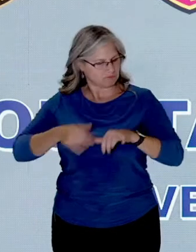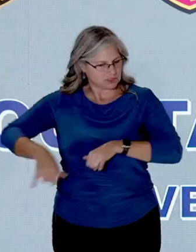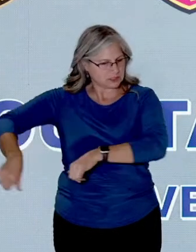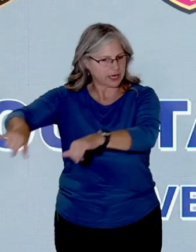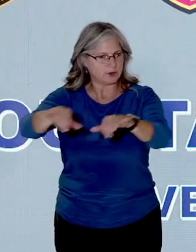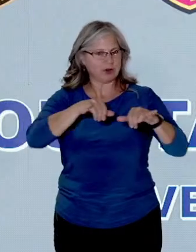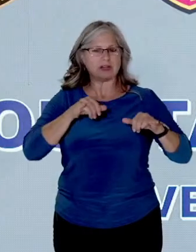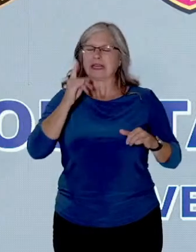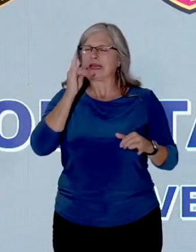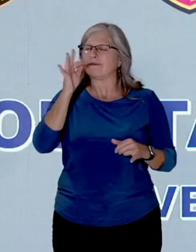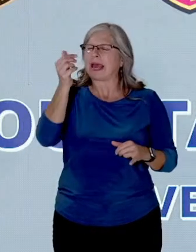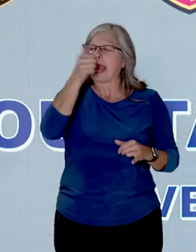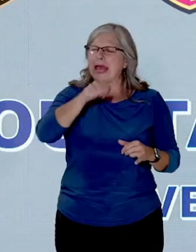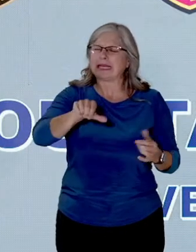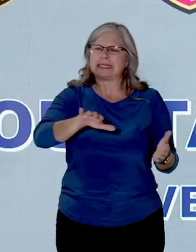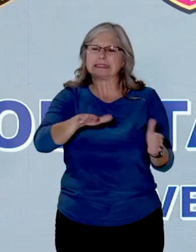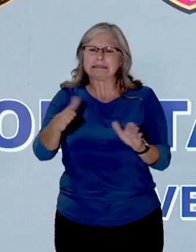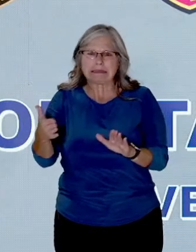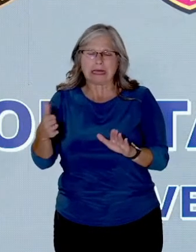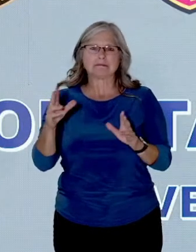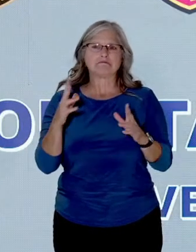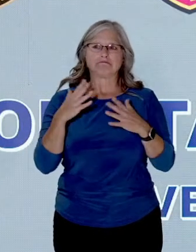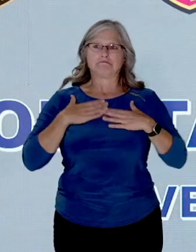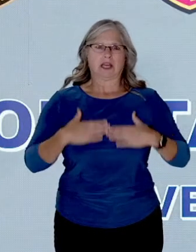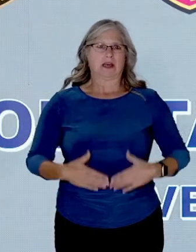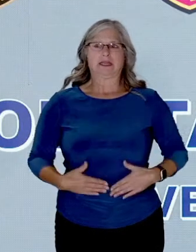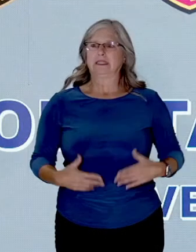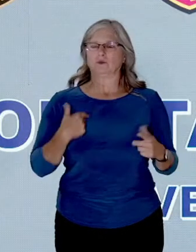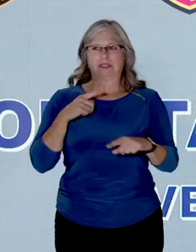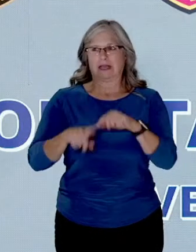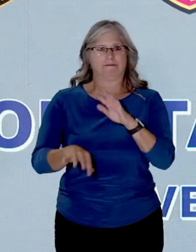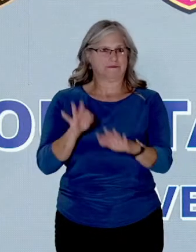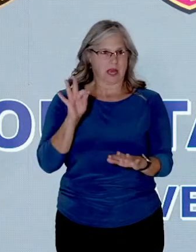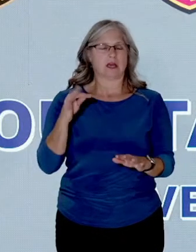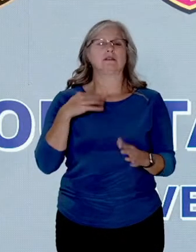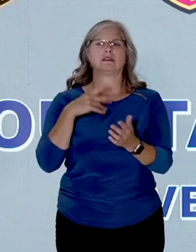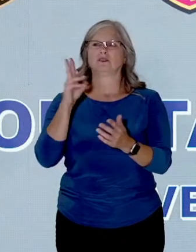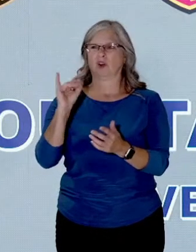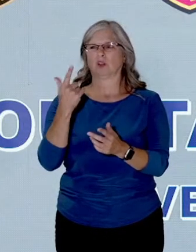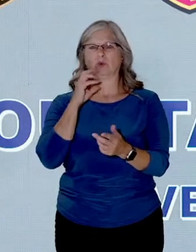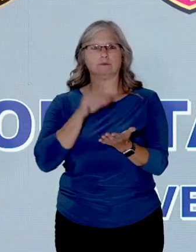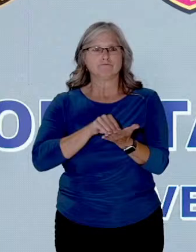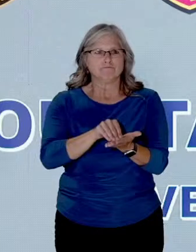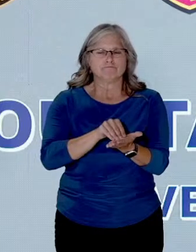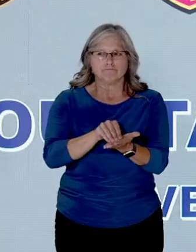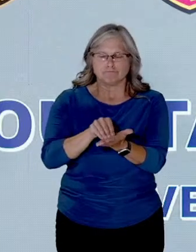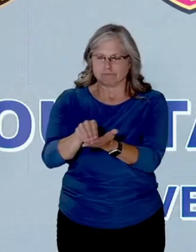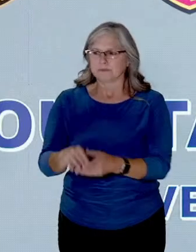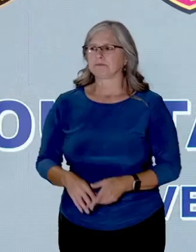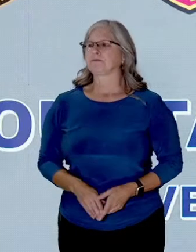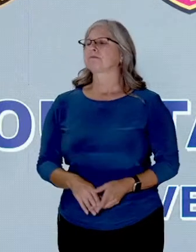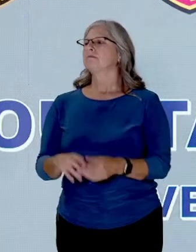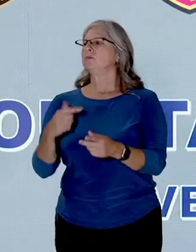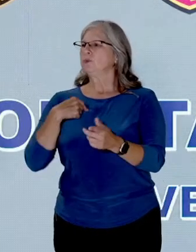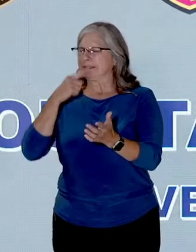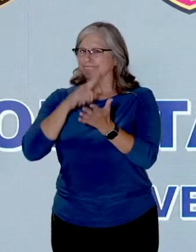see if there's any remains that were otherwise would not be detectable. In addition, we're going to be diligently working with our community partners